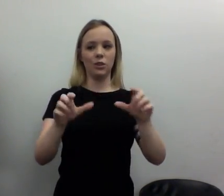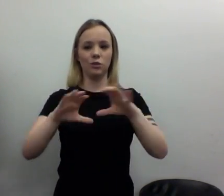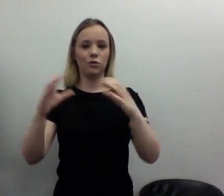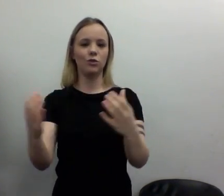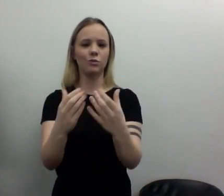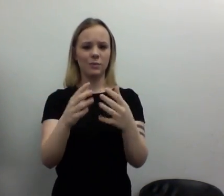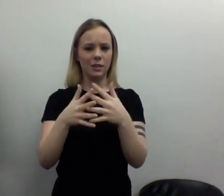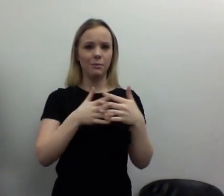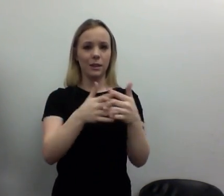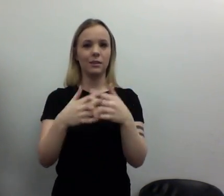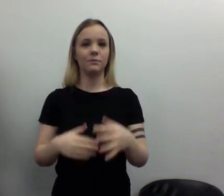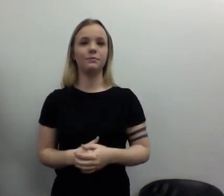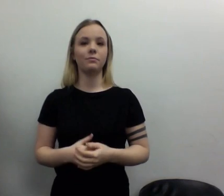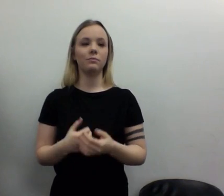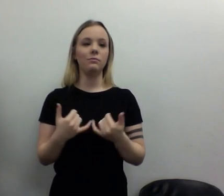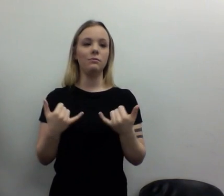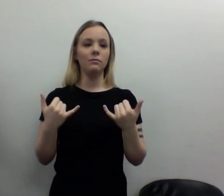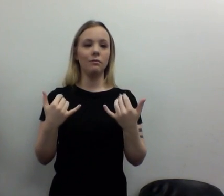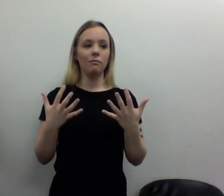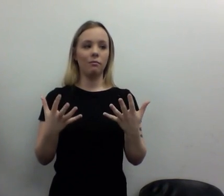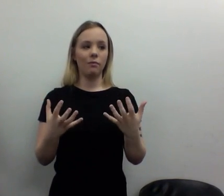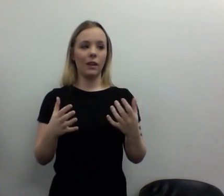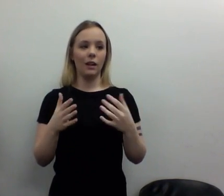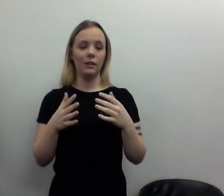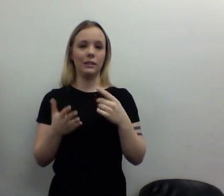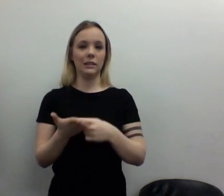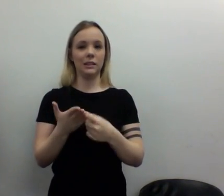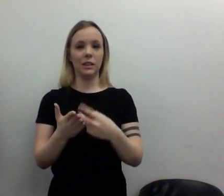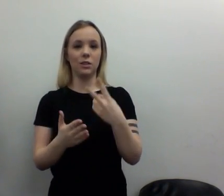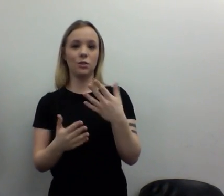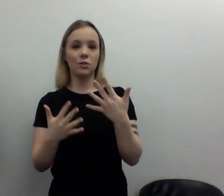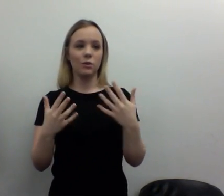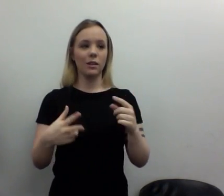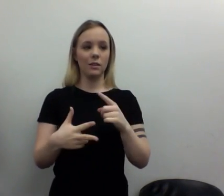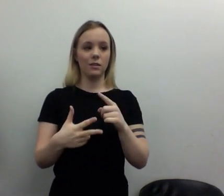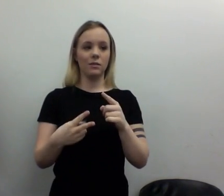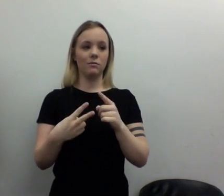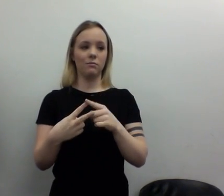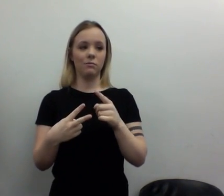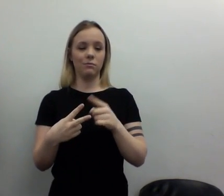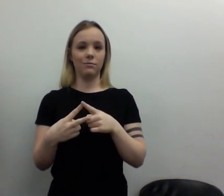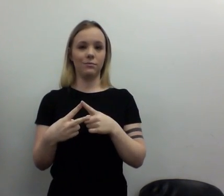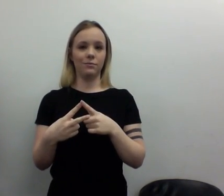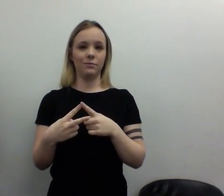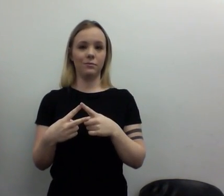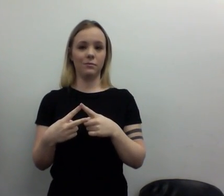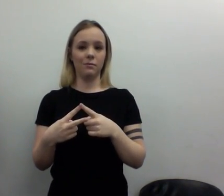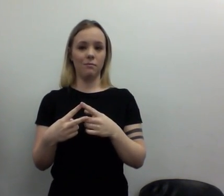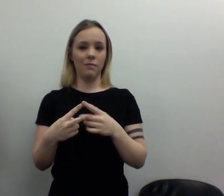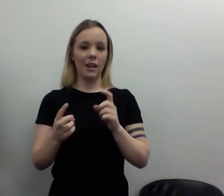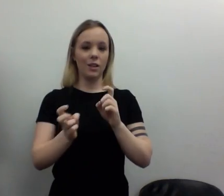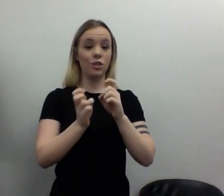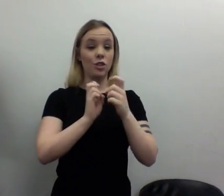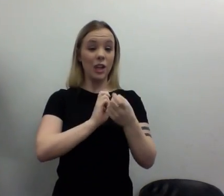States, focusing on the changes since 1968. And then I want to focus on the characteristics that will help us to understand the higher homicide